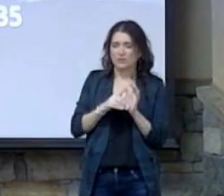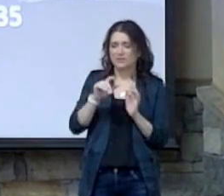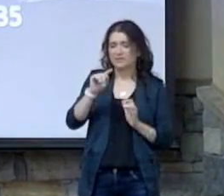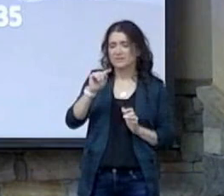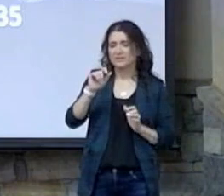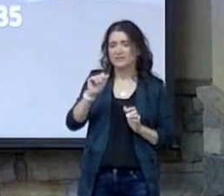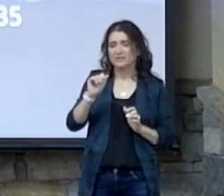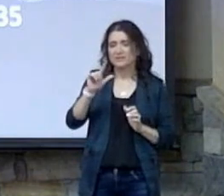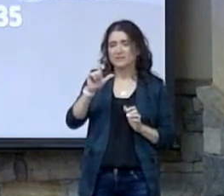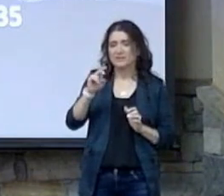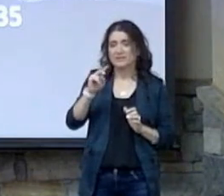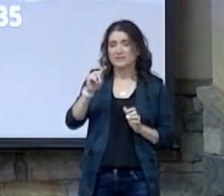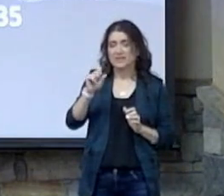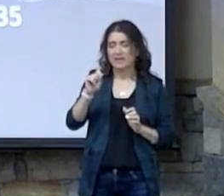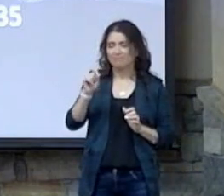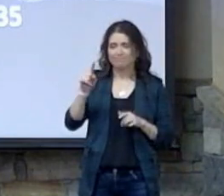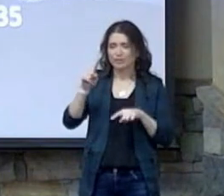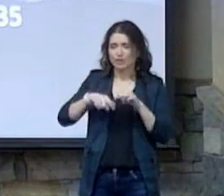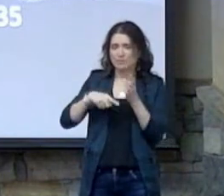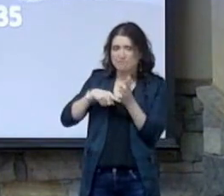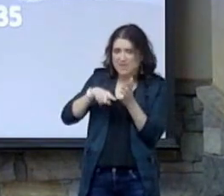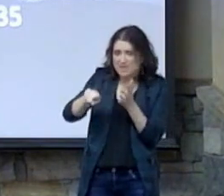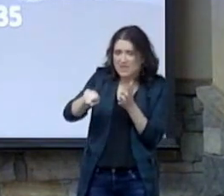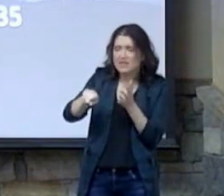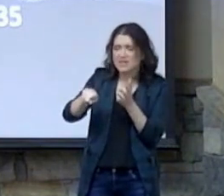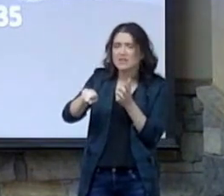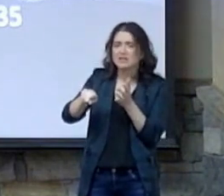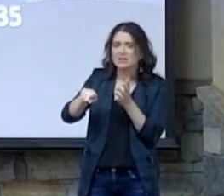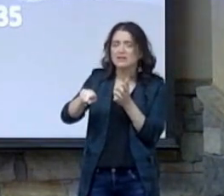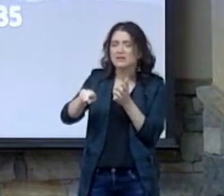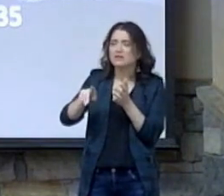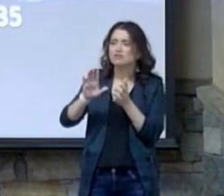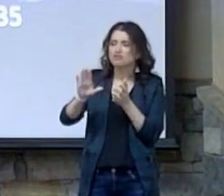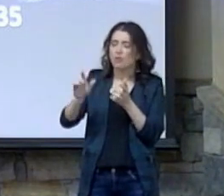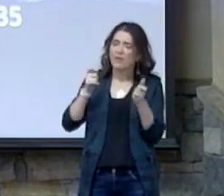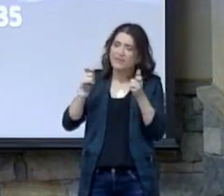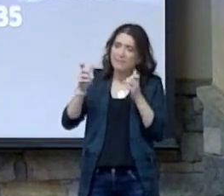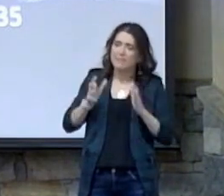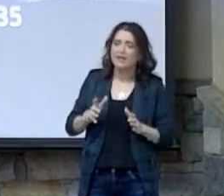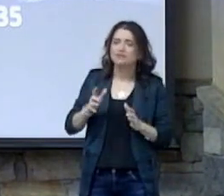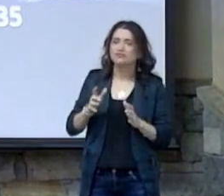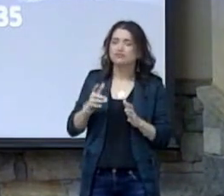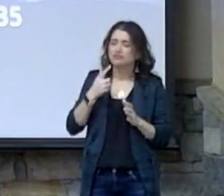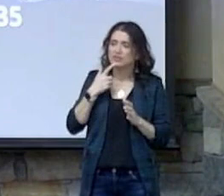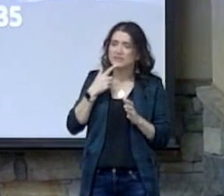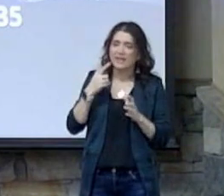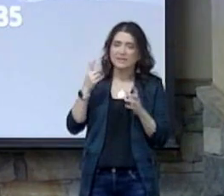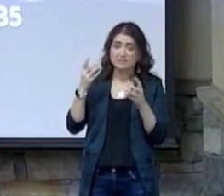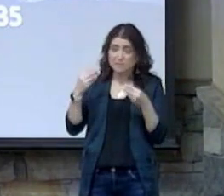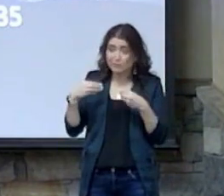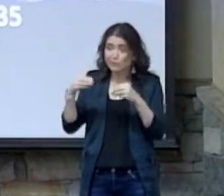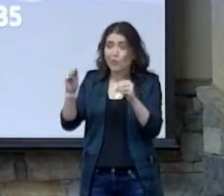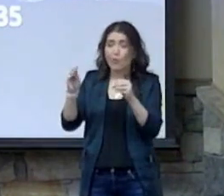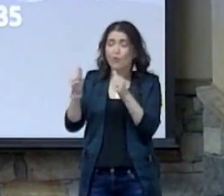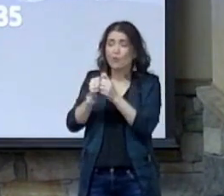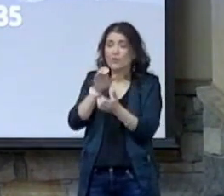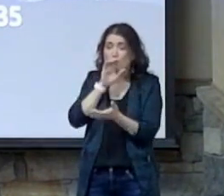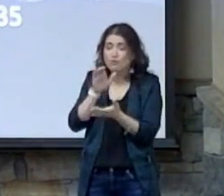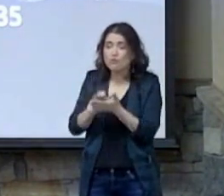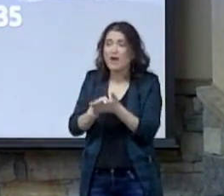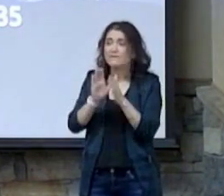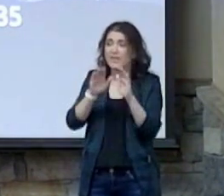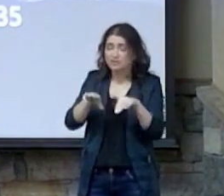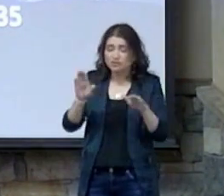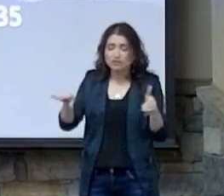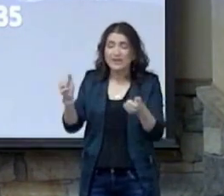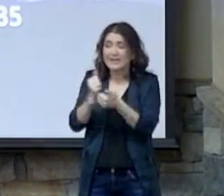could not pay, his master ordered him to be sold with his wife and children and all that he had, and payment to be